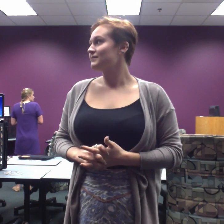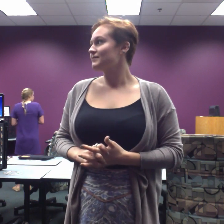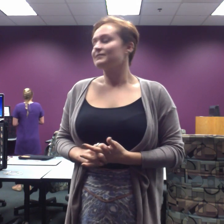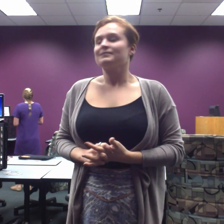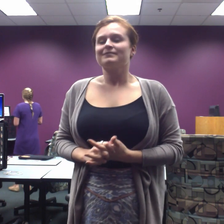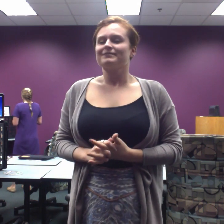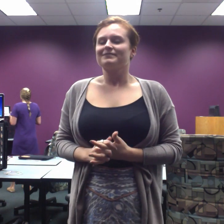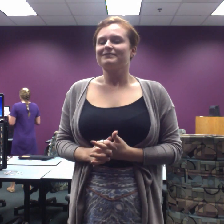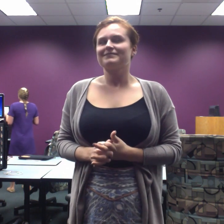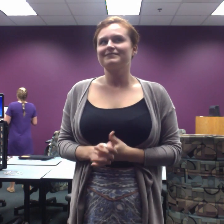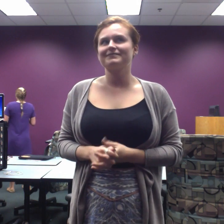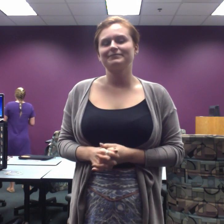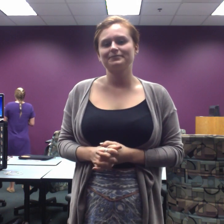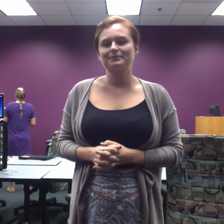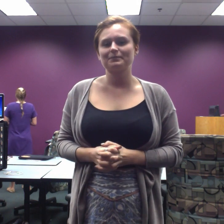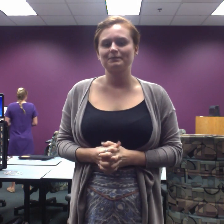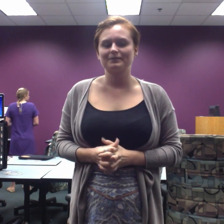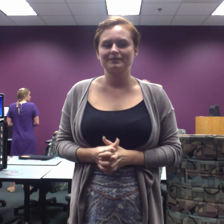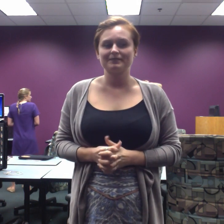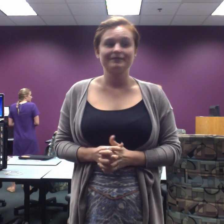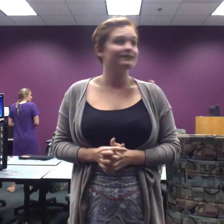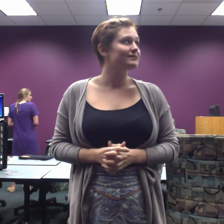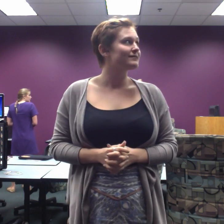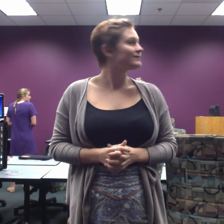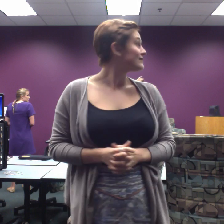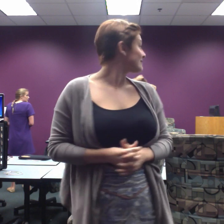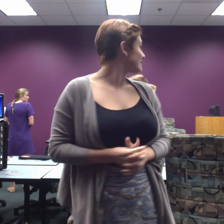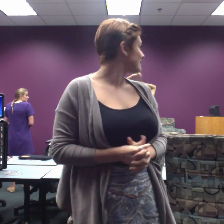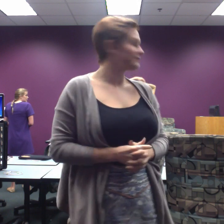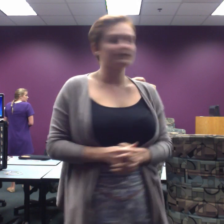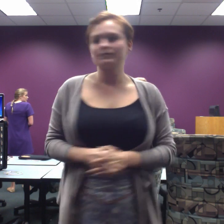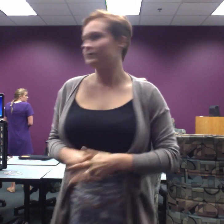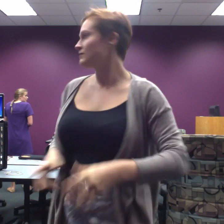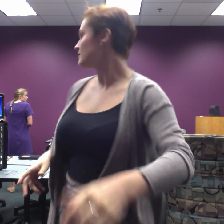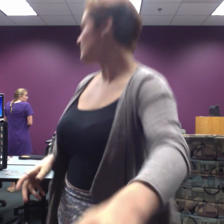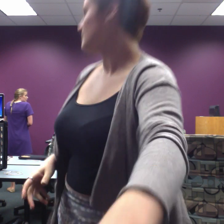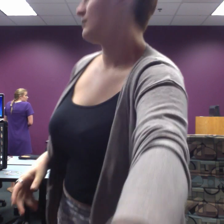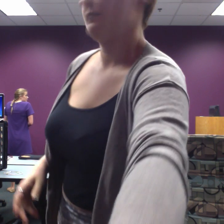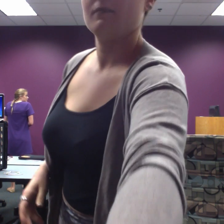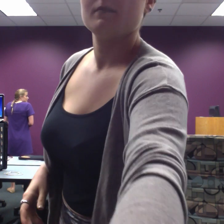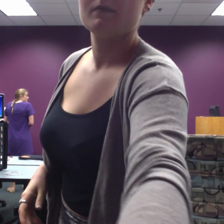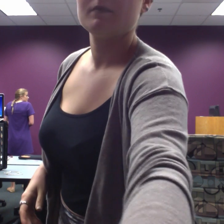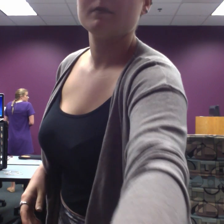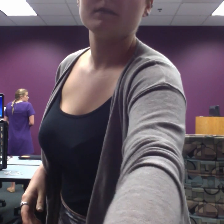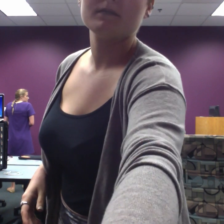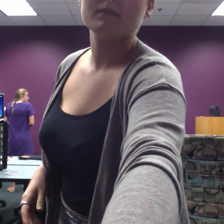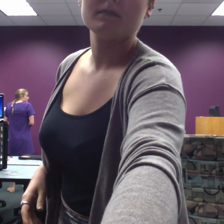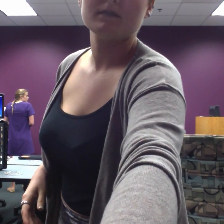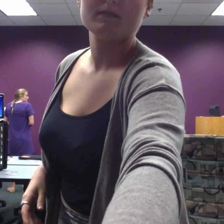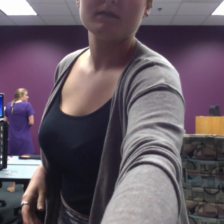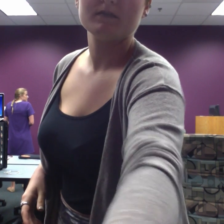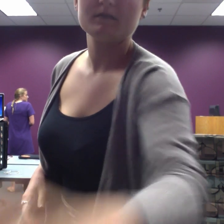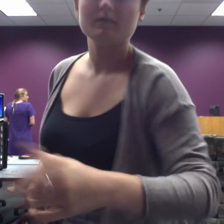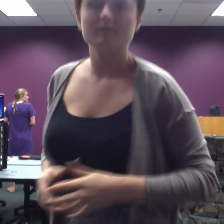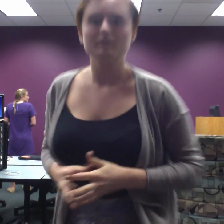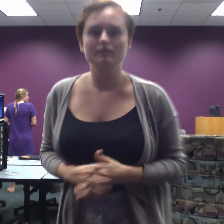There's a bit of an introduction to this, so just have to bear with it. And do we interpret the introduction? No, you don't interpret